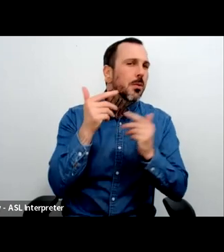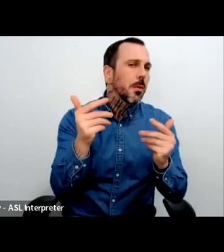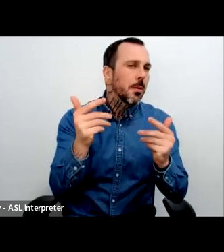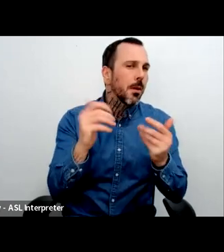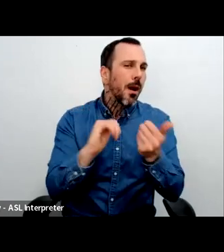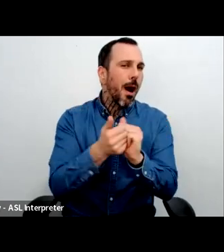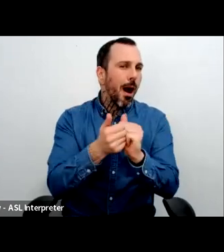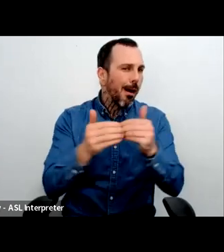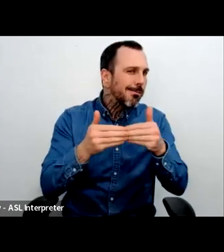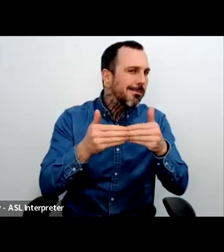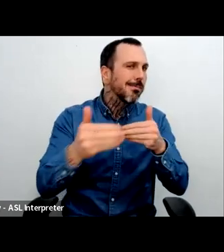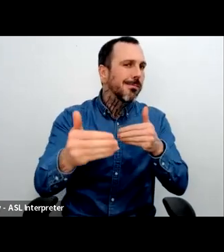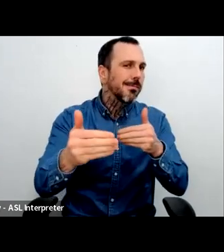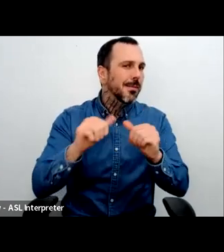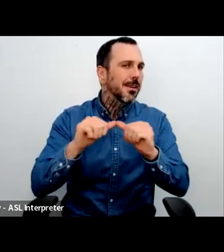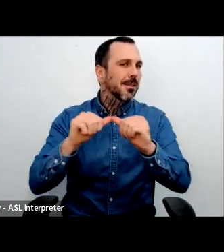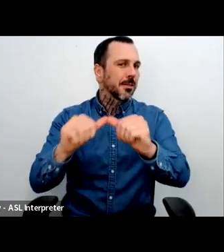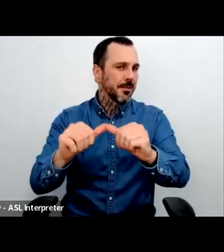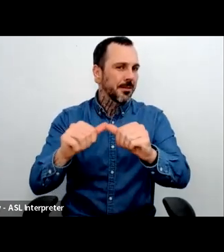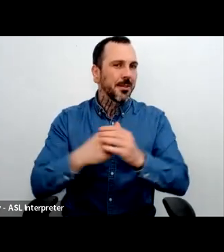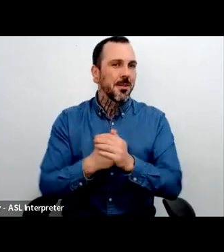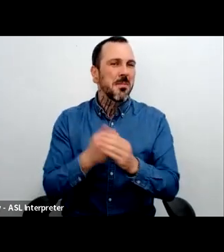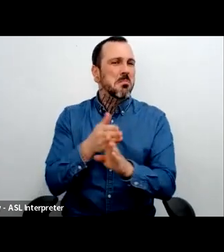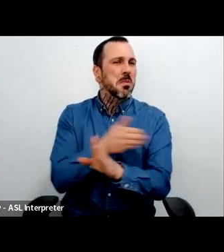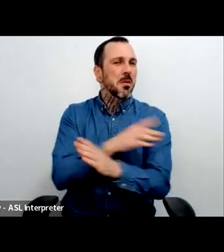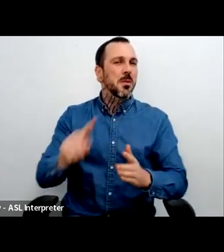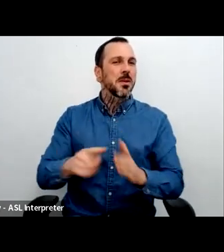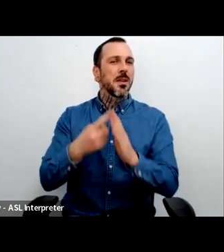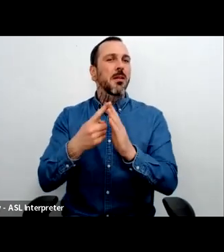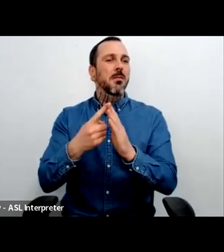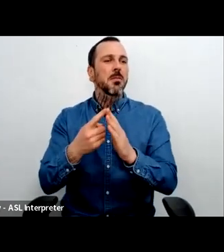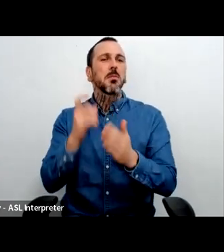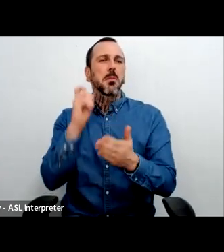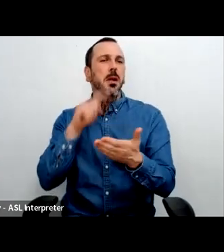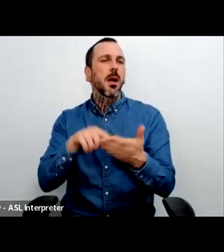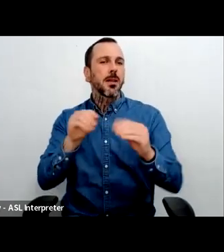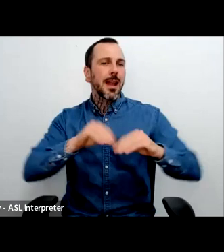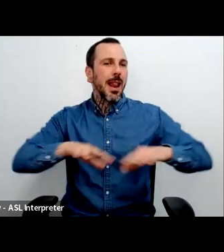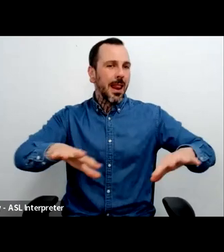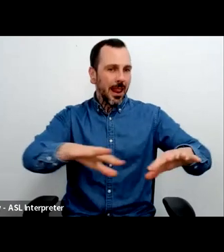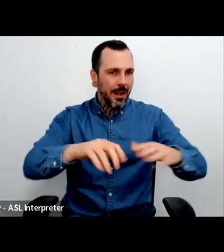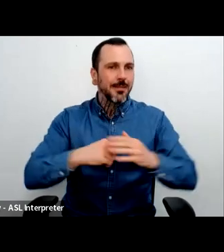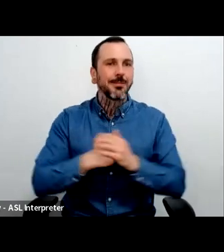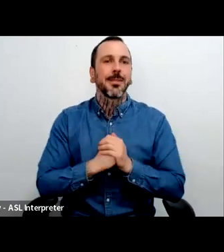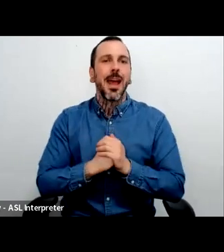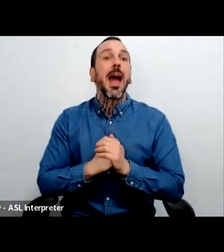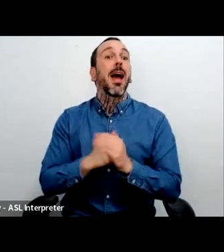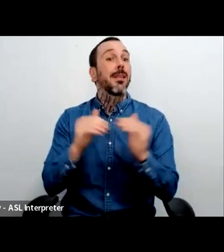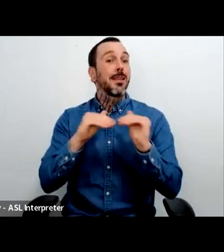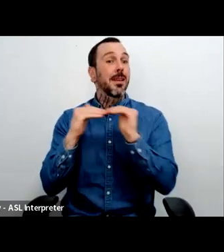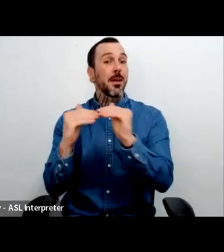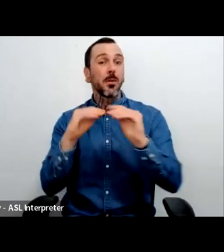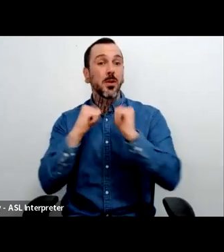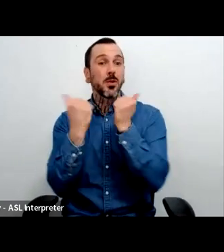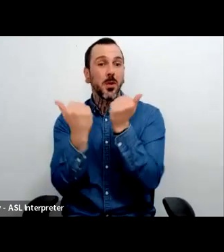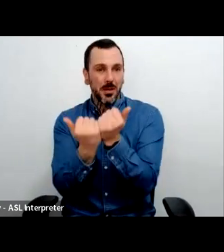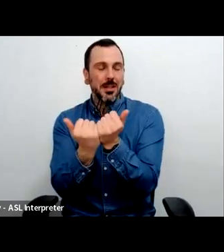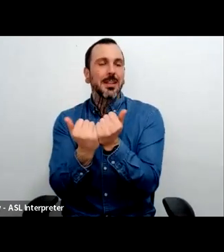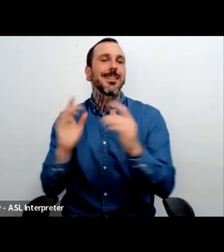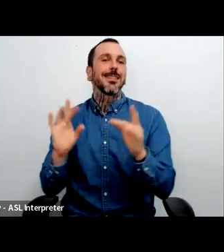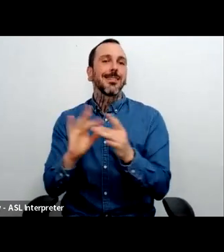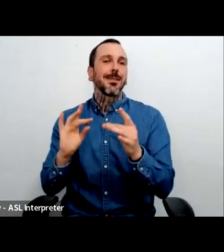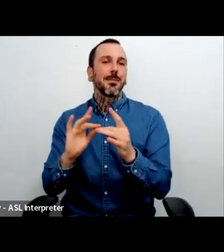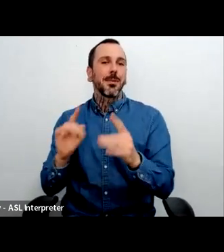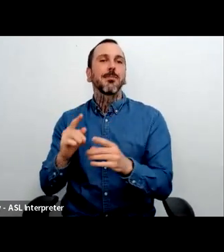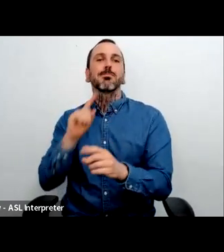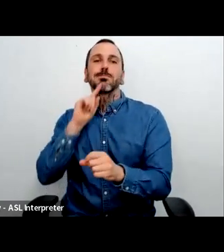to read a land acknowledgement statement and Equity's statement of affirmation. So I'm out here in